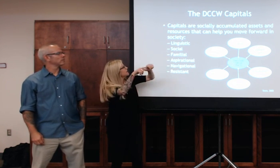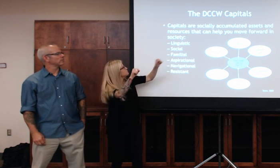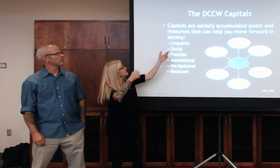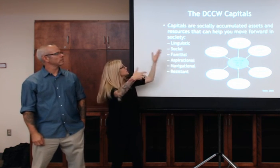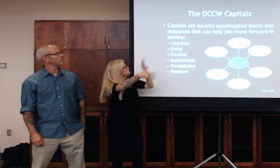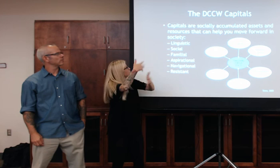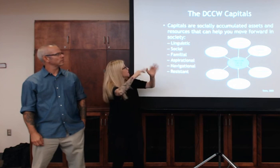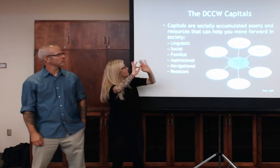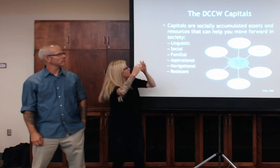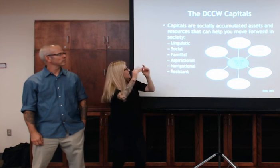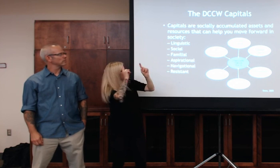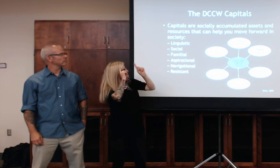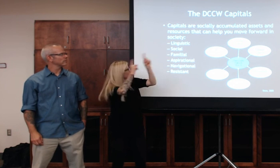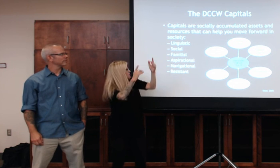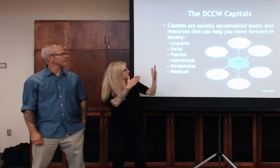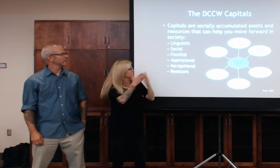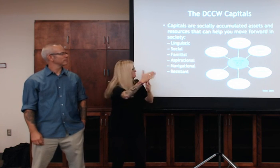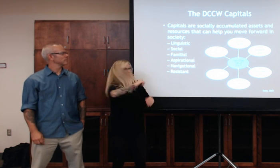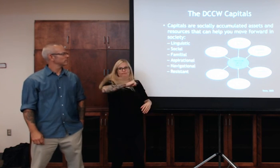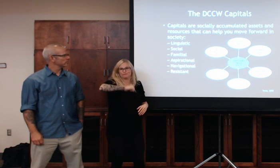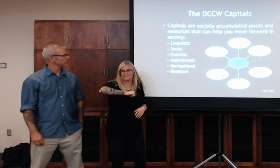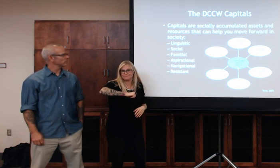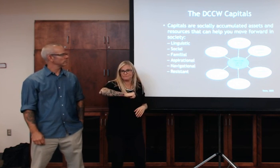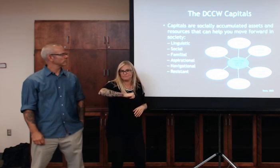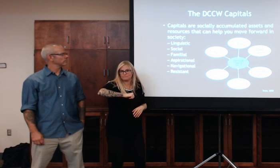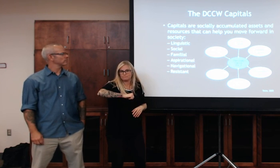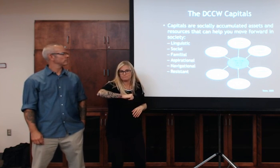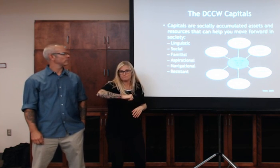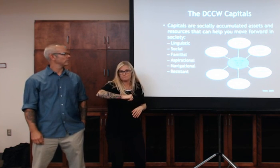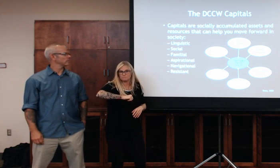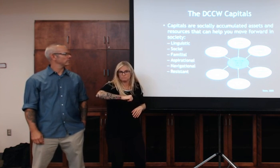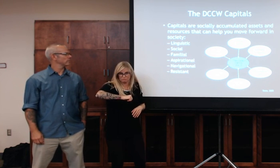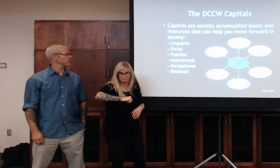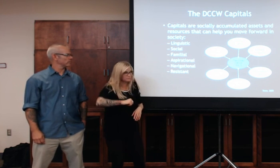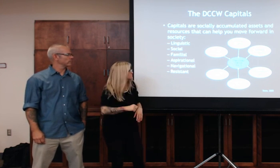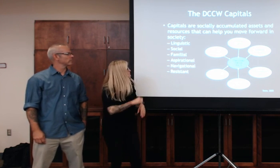Linguistic, social, familial, aspirational, navigational, and resistant.